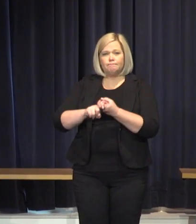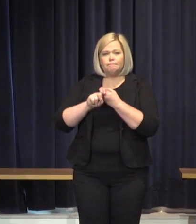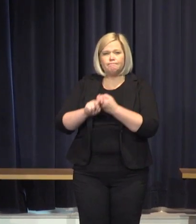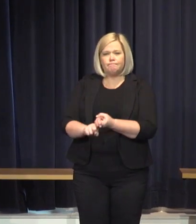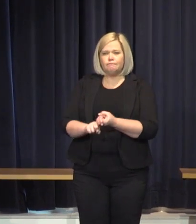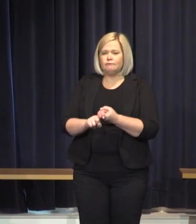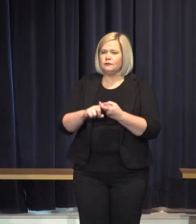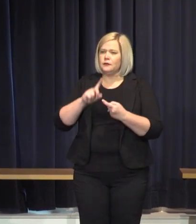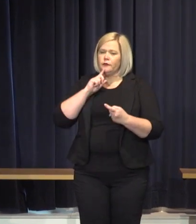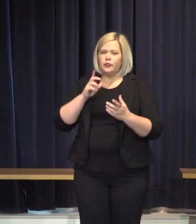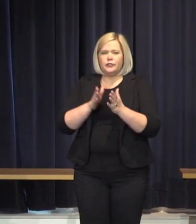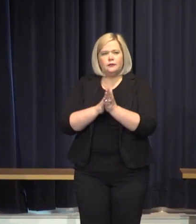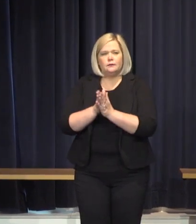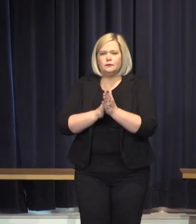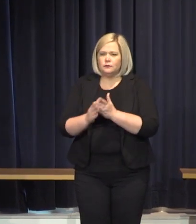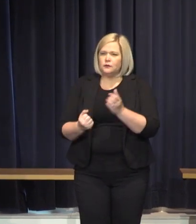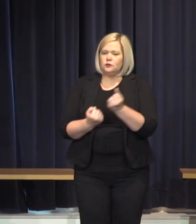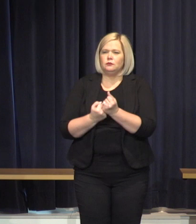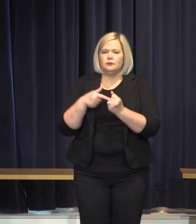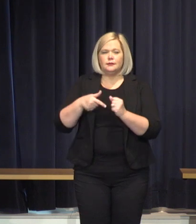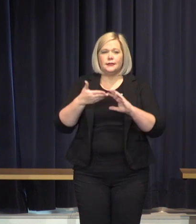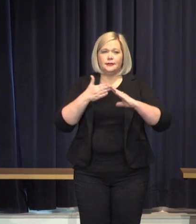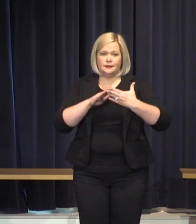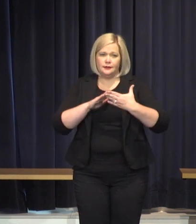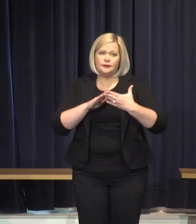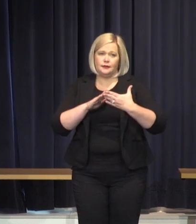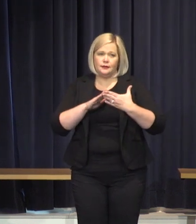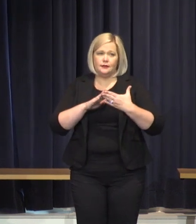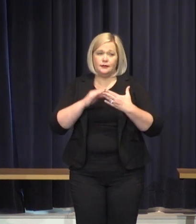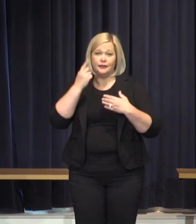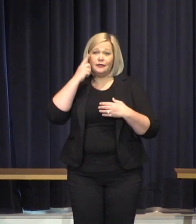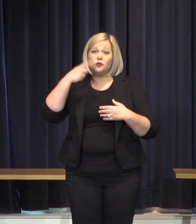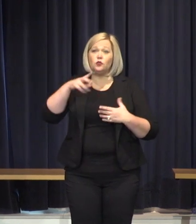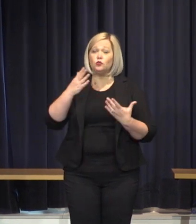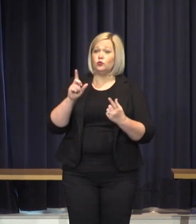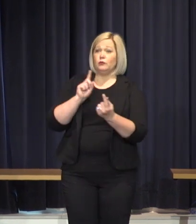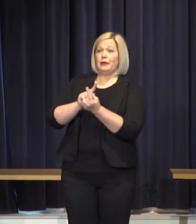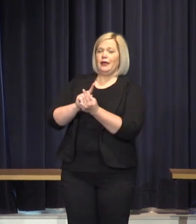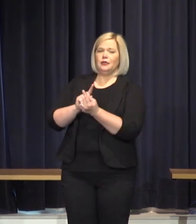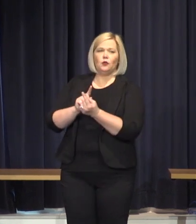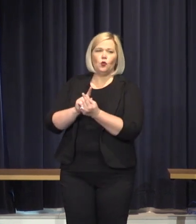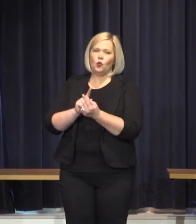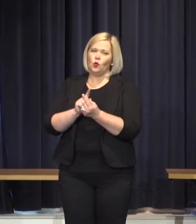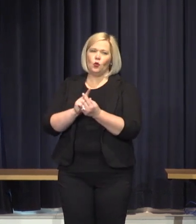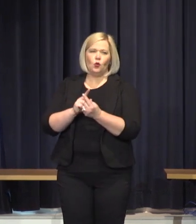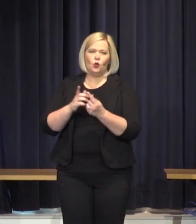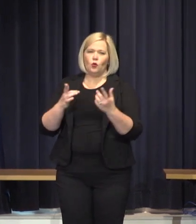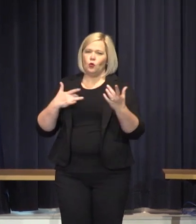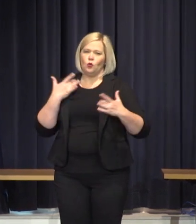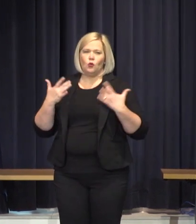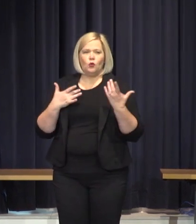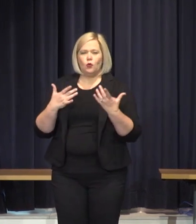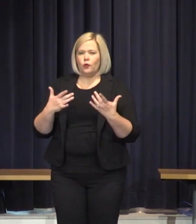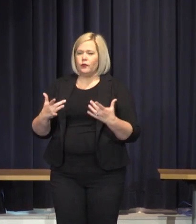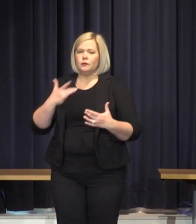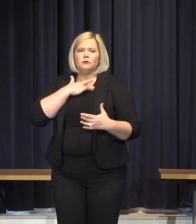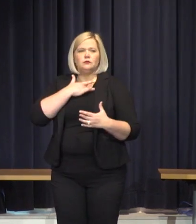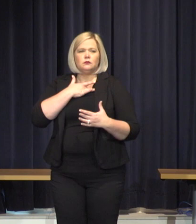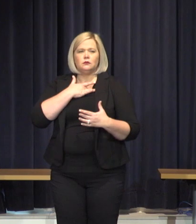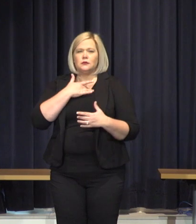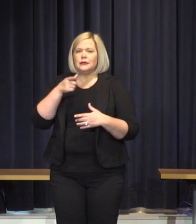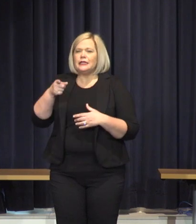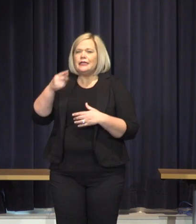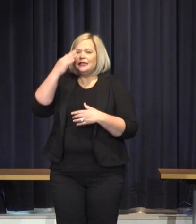so passionate about this city. And those who knew him knew he was a joy to be around. He knew every